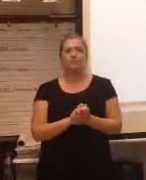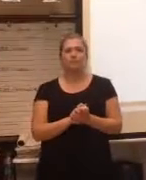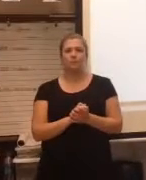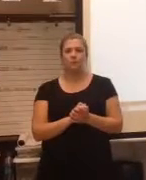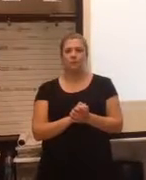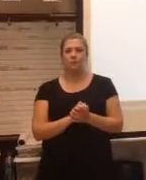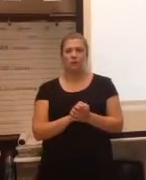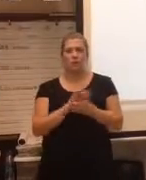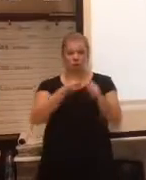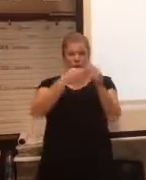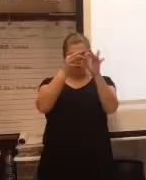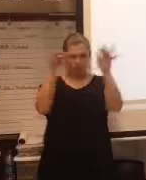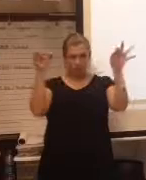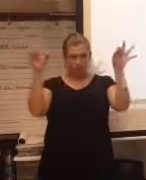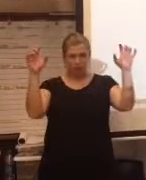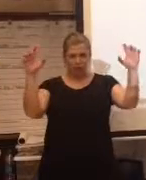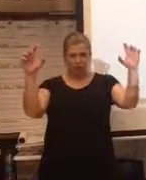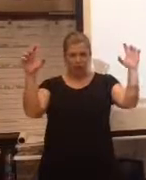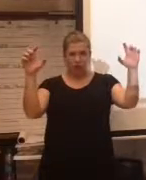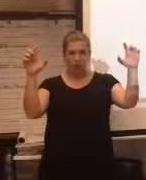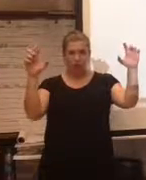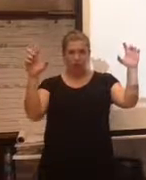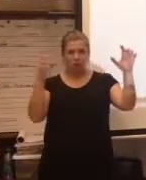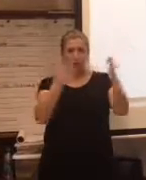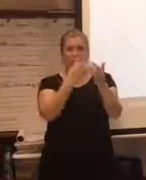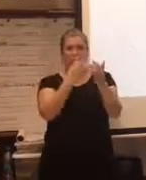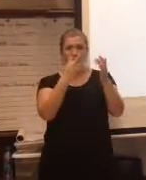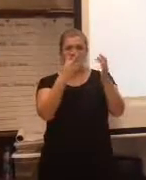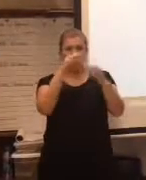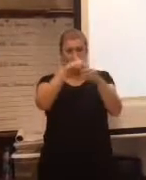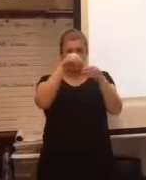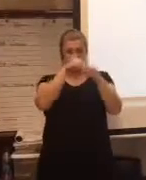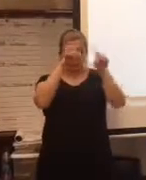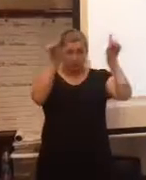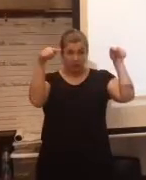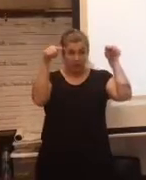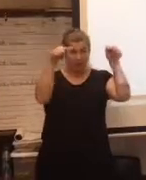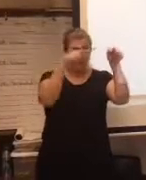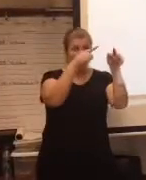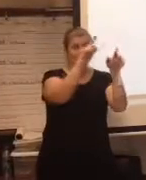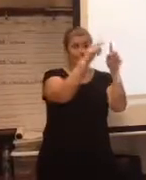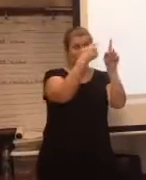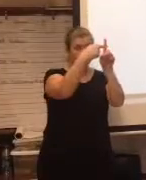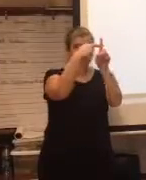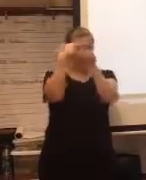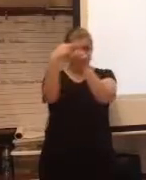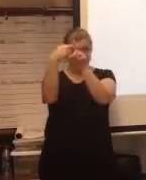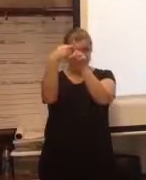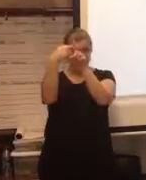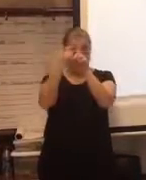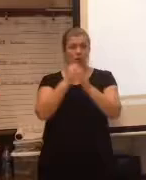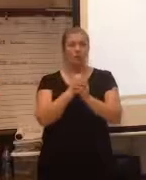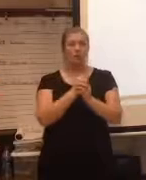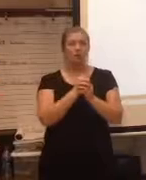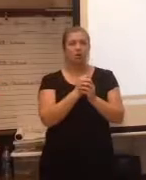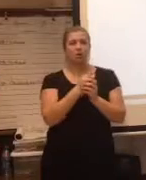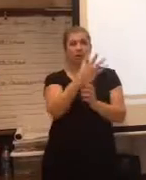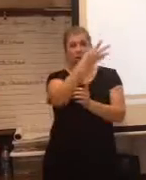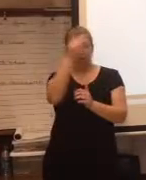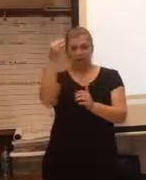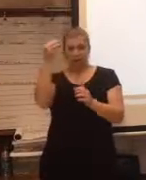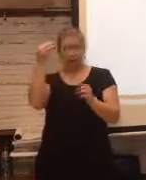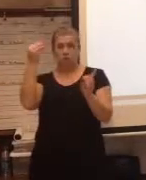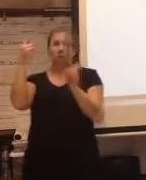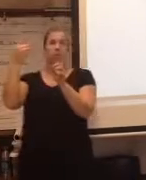our first expression, both terms inside the parentheses were positive, and both terms in our simplified expression